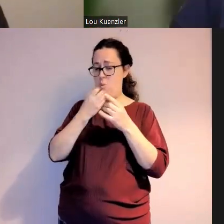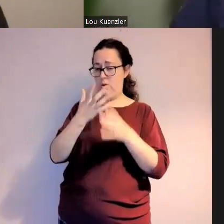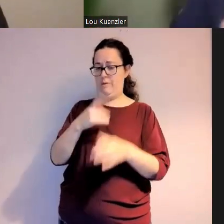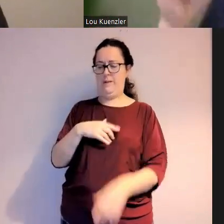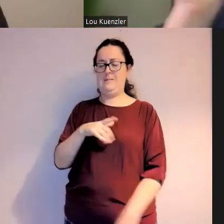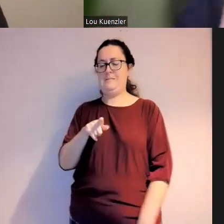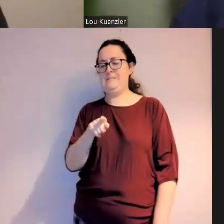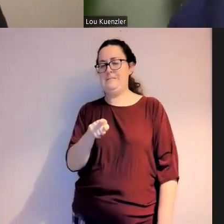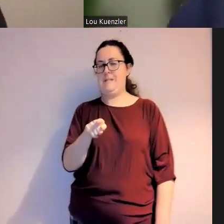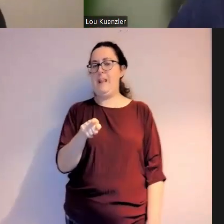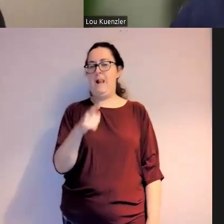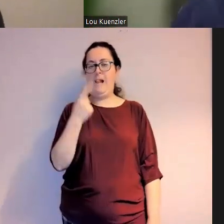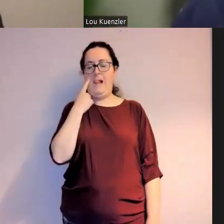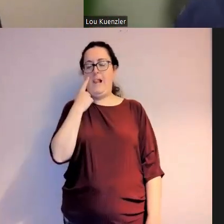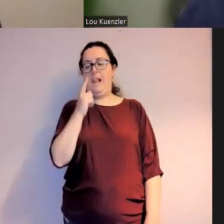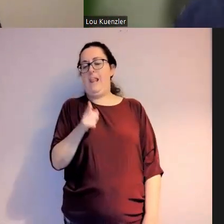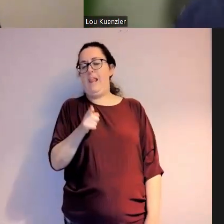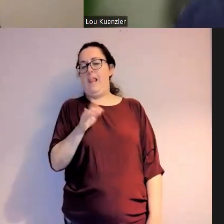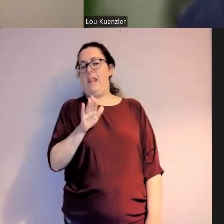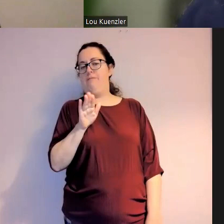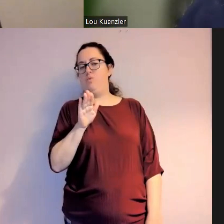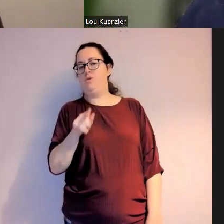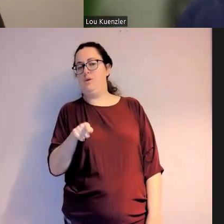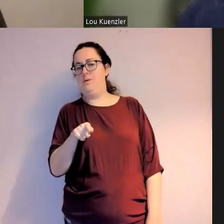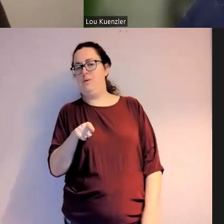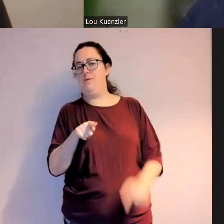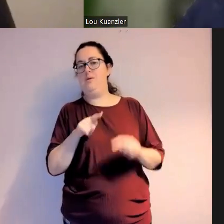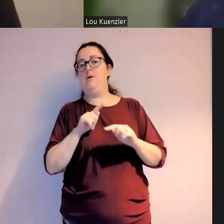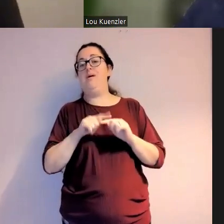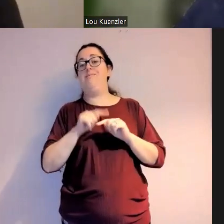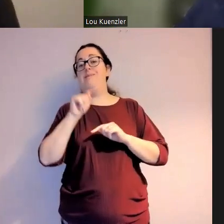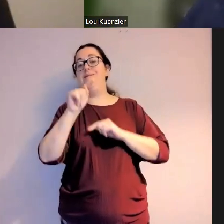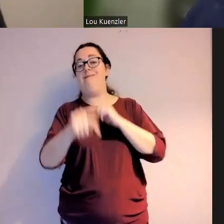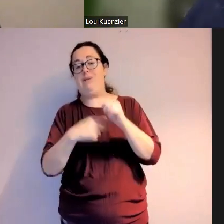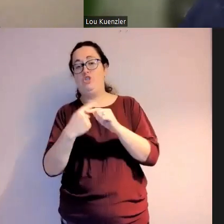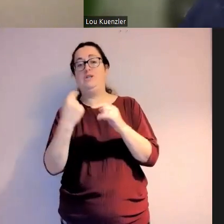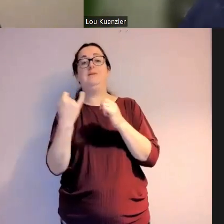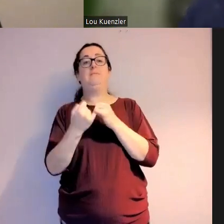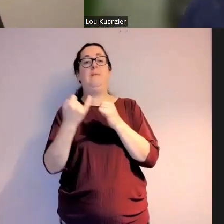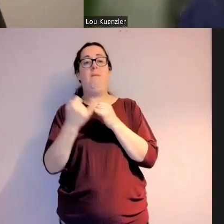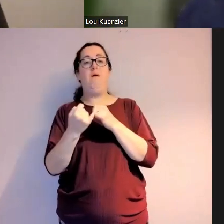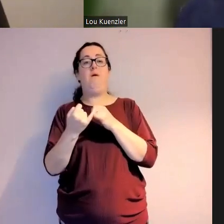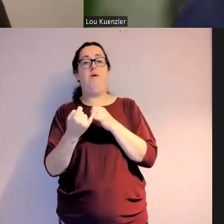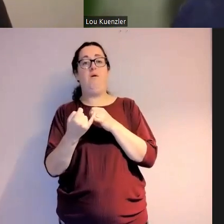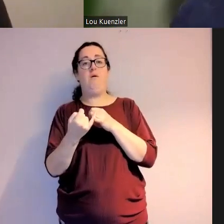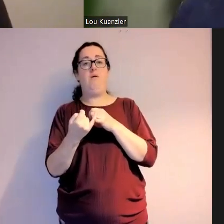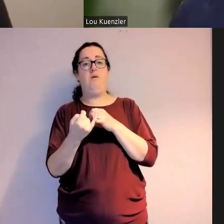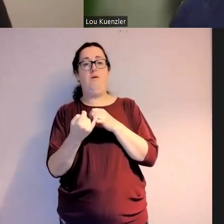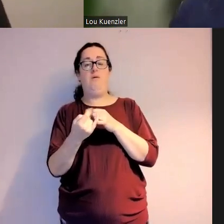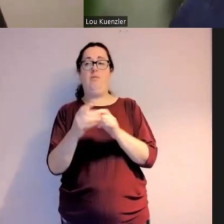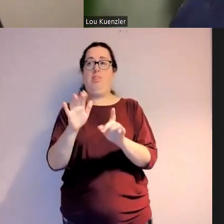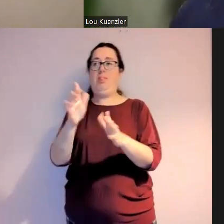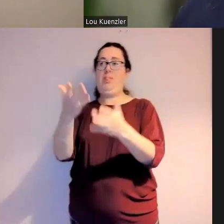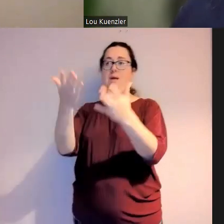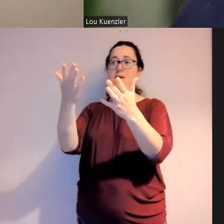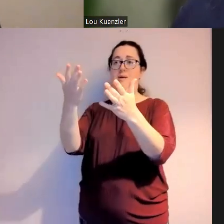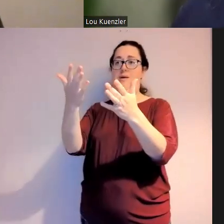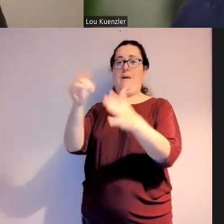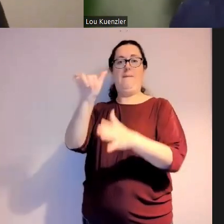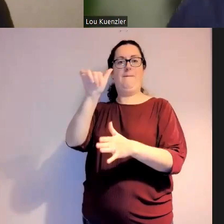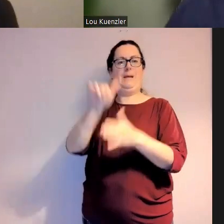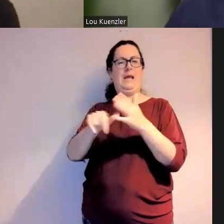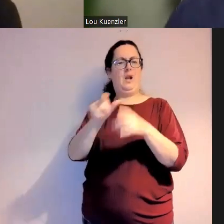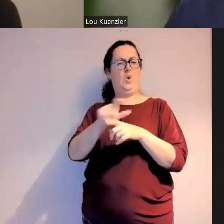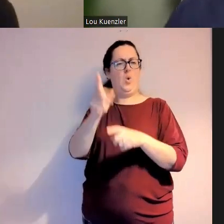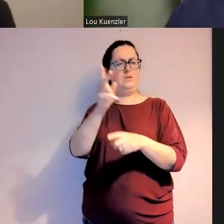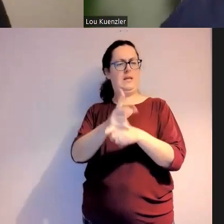thought, gonna watch that one. And then the following September, there she was sitting in the beginner's class again,